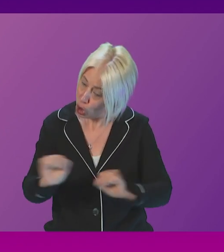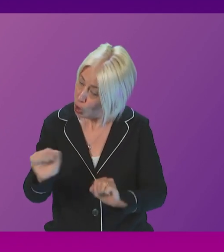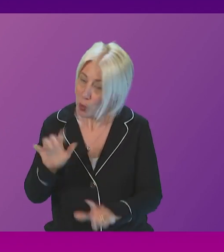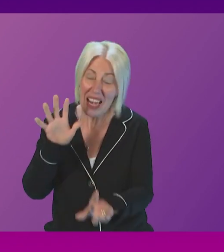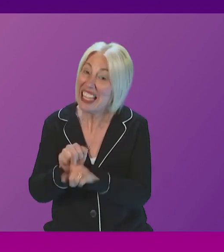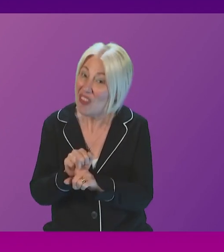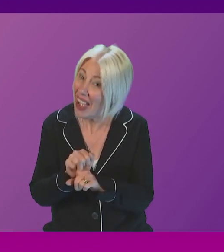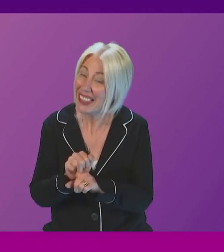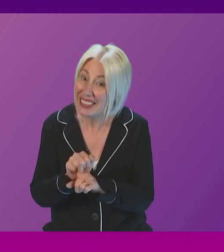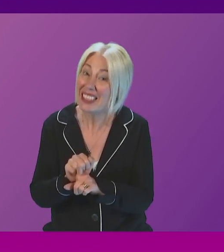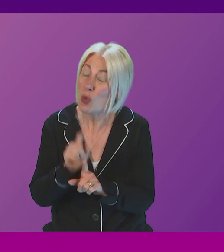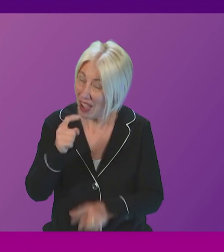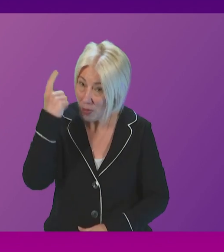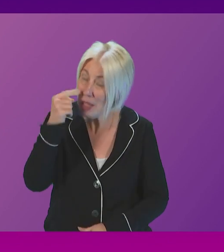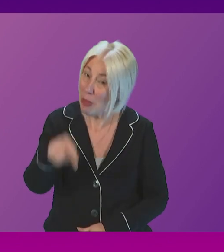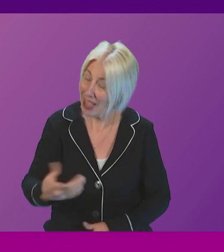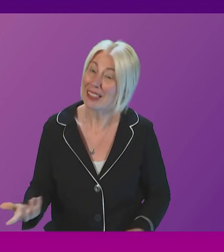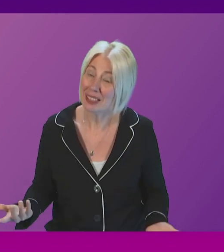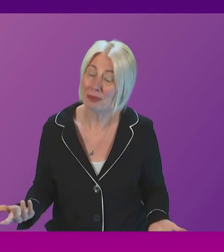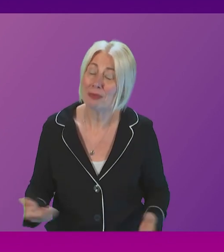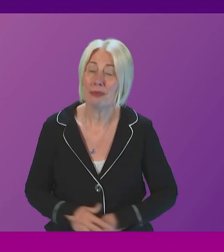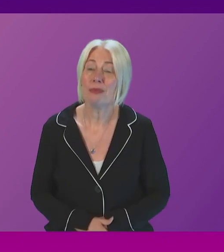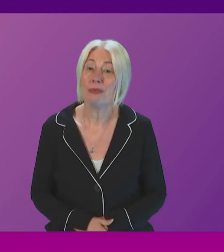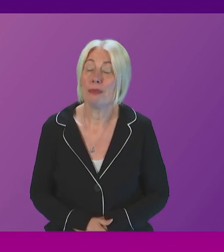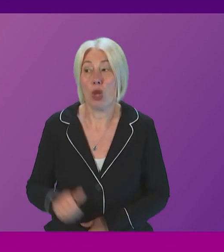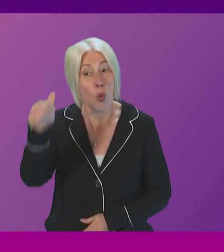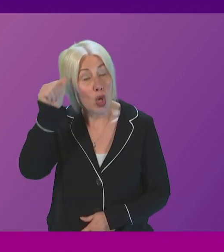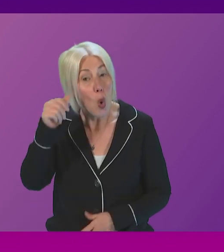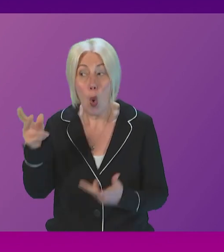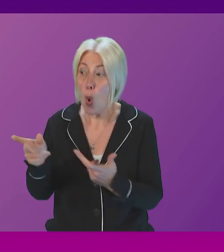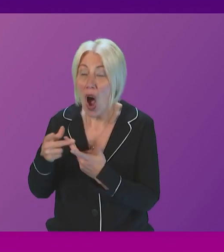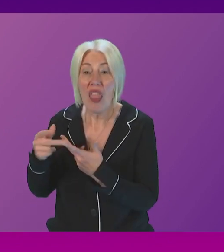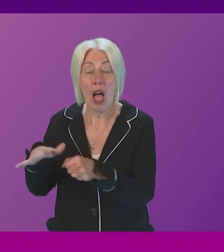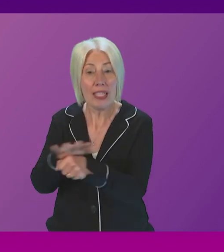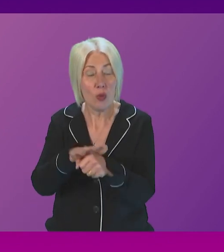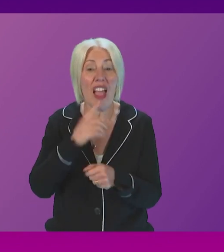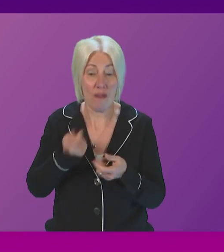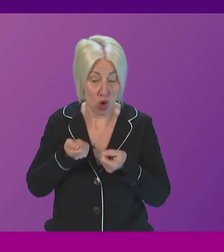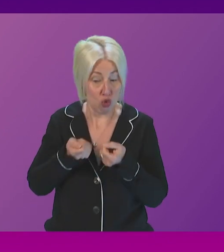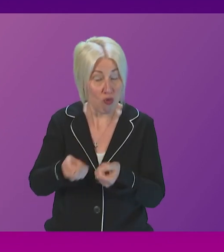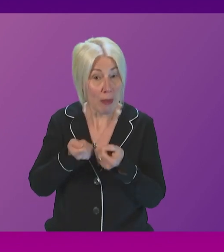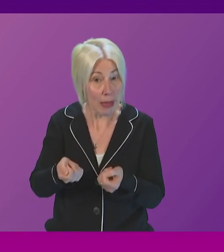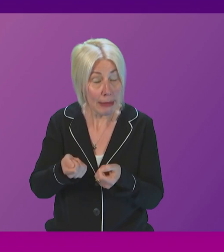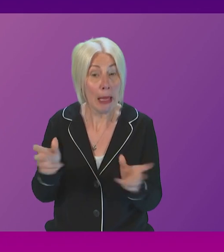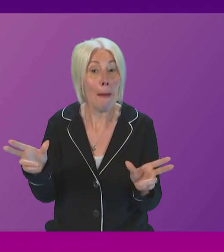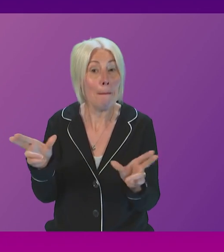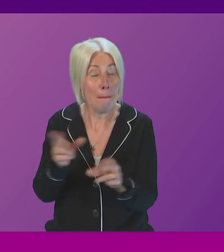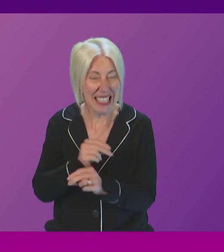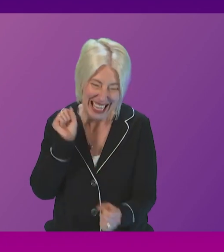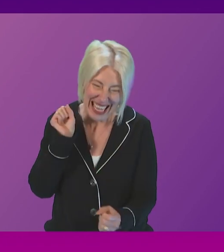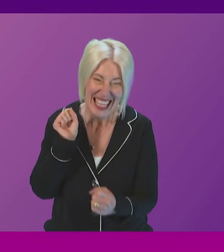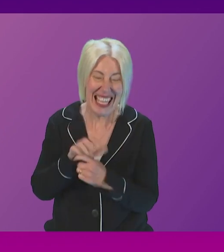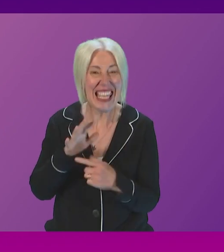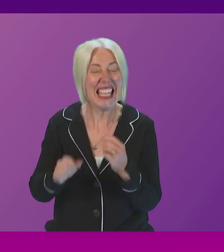must consider that possibility. We know from other cases that if treatment opportunities are missed during the key